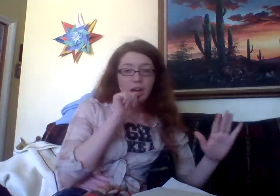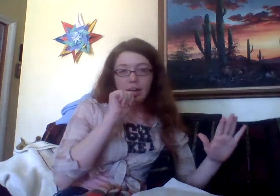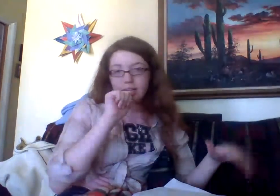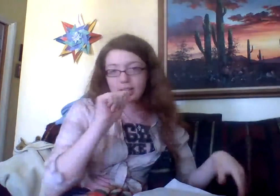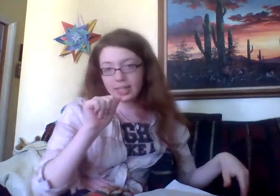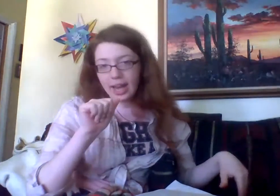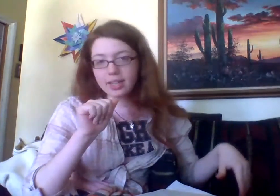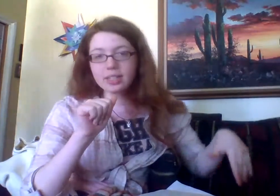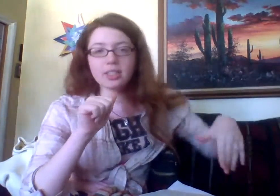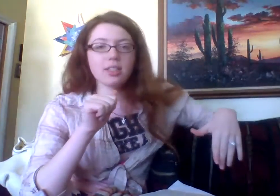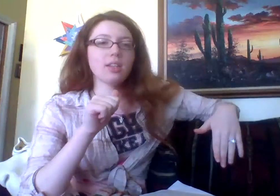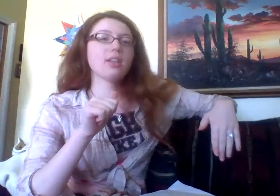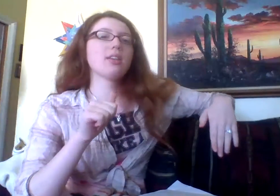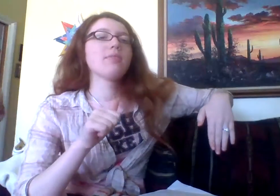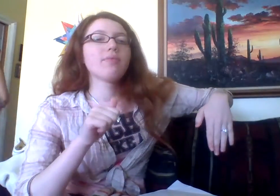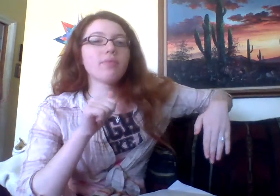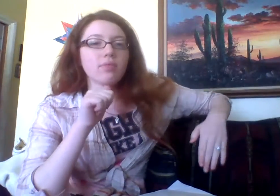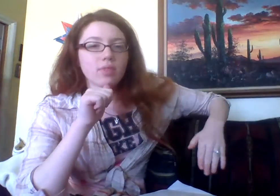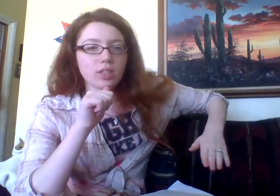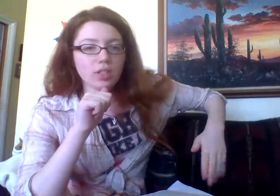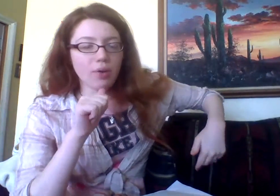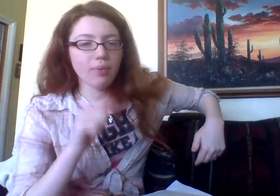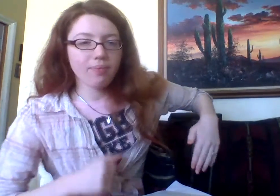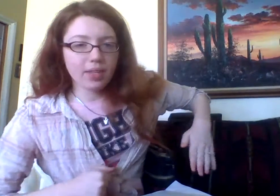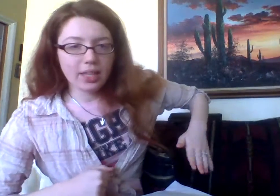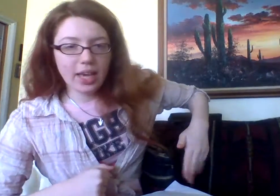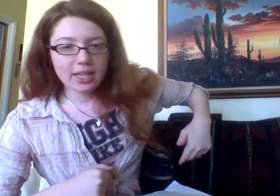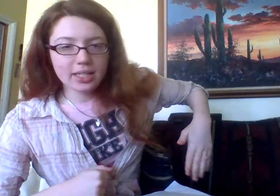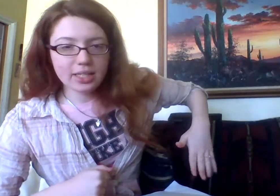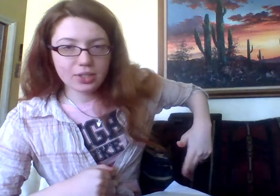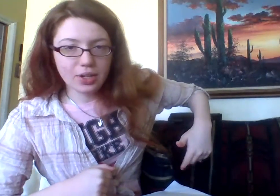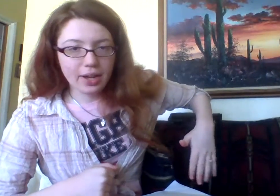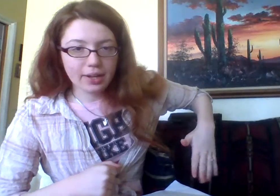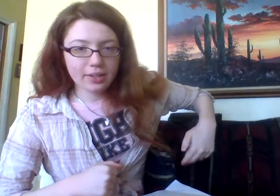not yet. So yet is like,